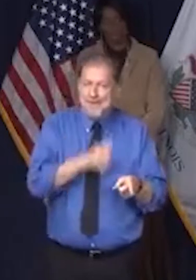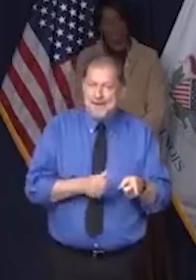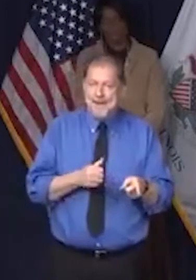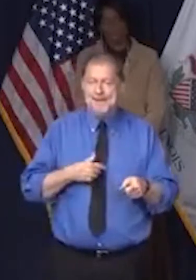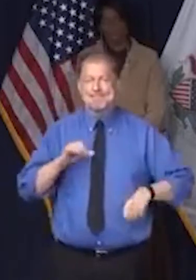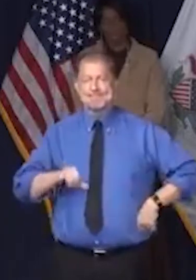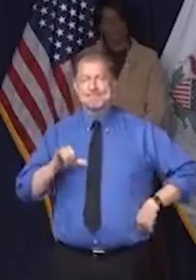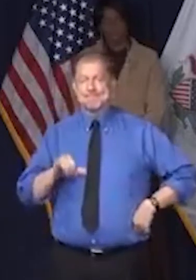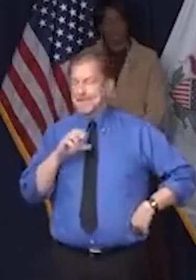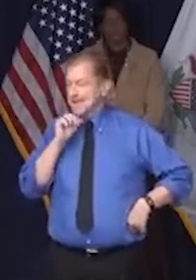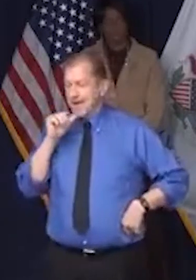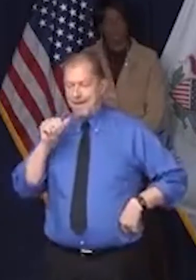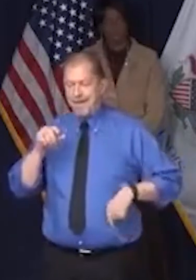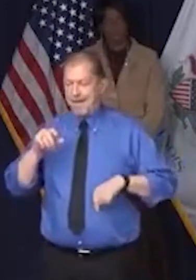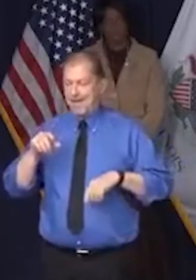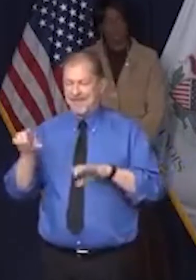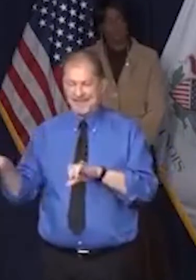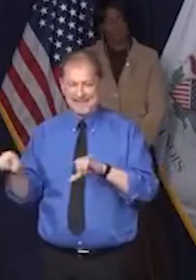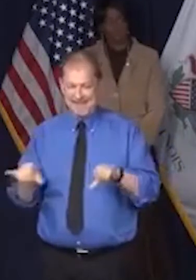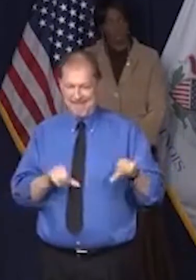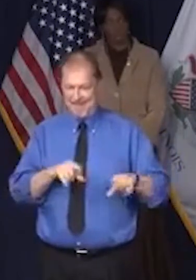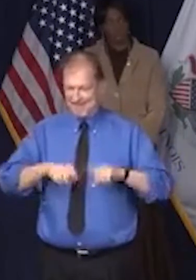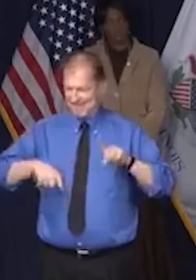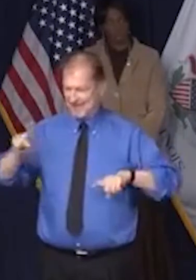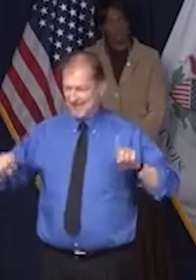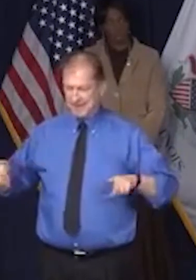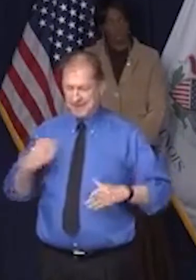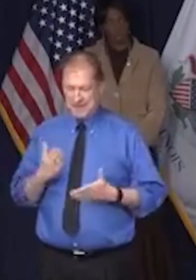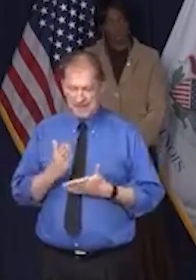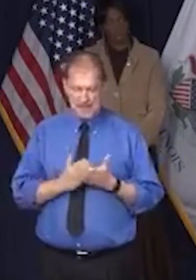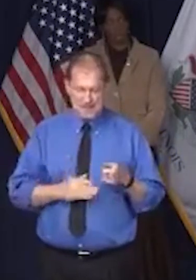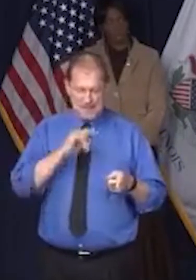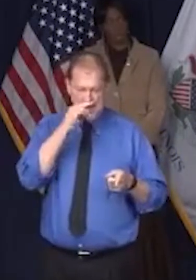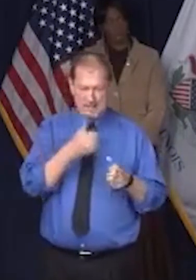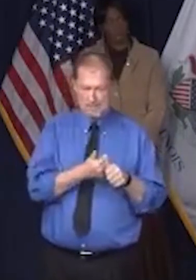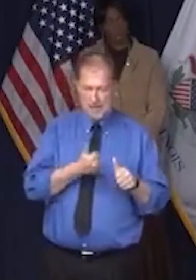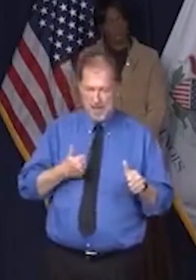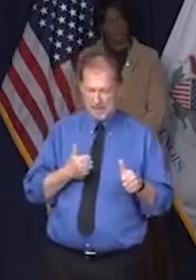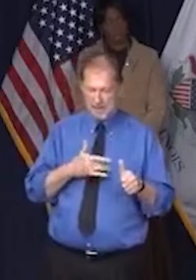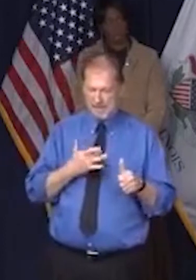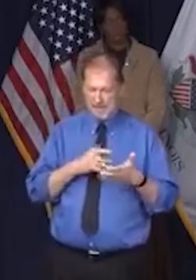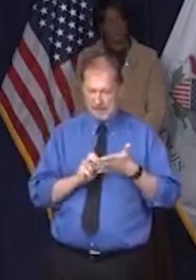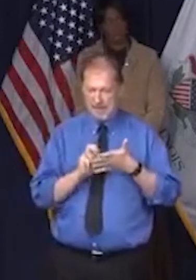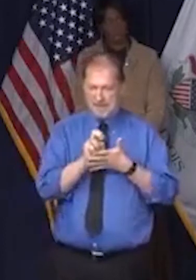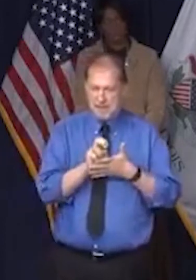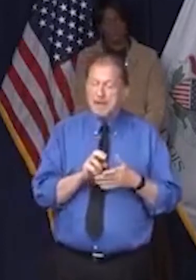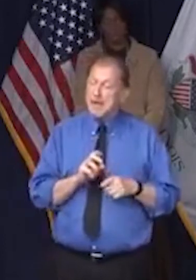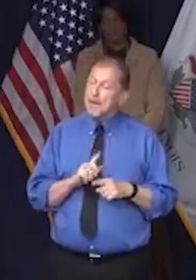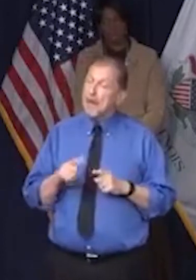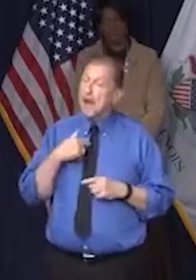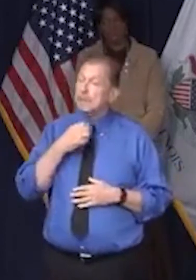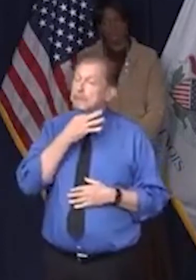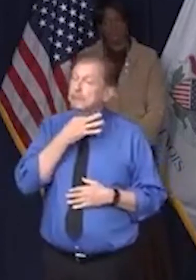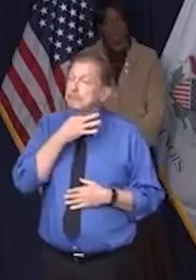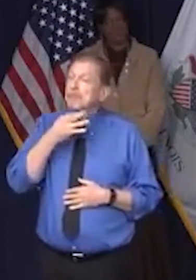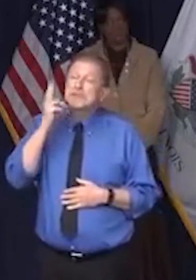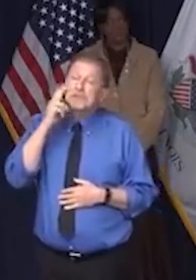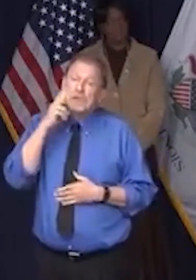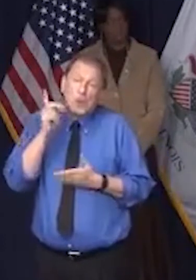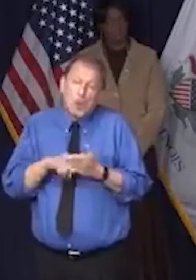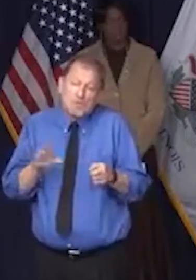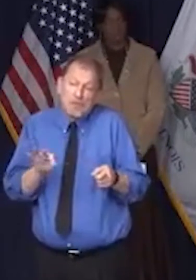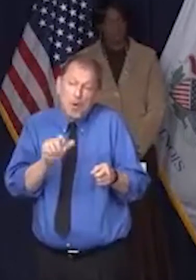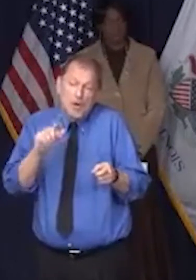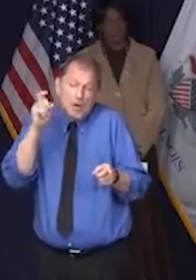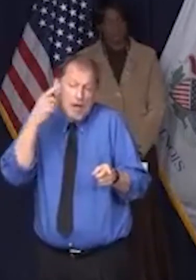that there are kids who may not get as much, and therefore, you know, something like that might work. But I'll go look at what Governor DeSantis has announced. Thank